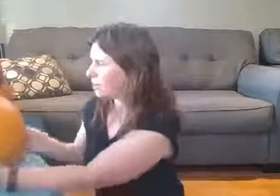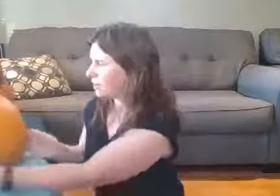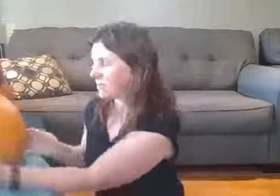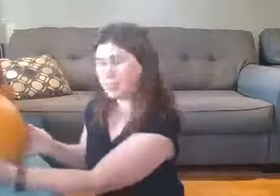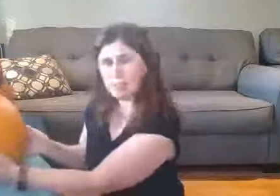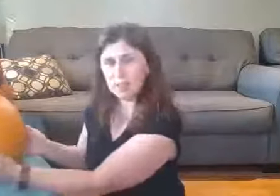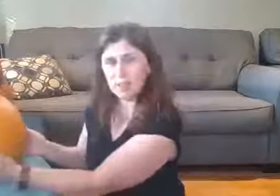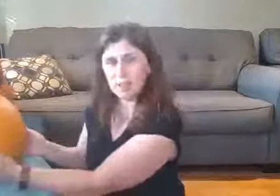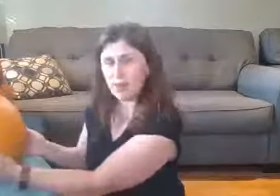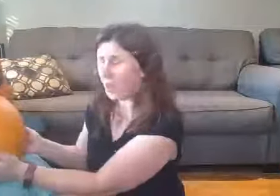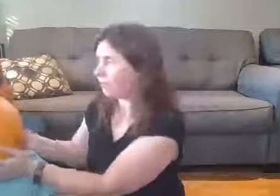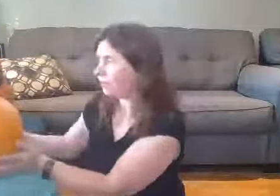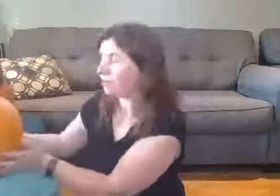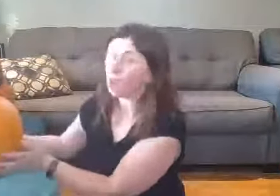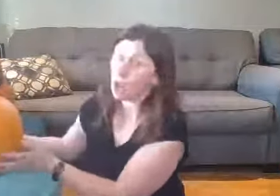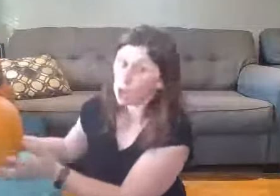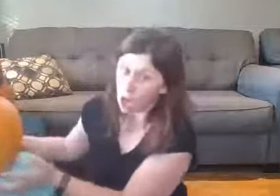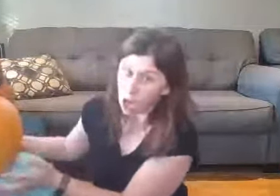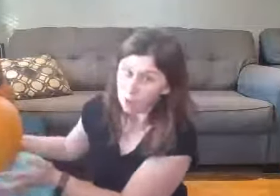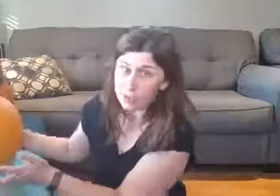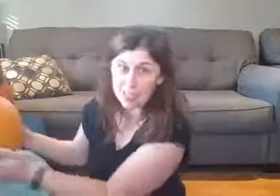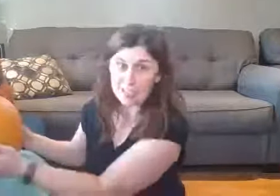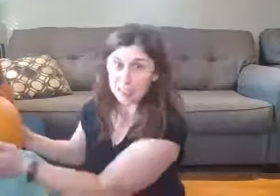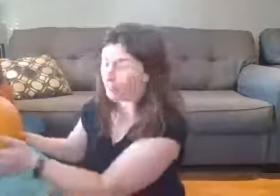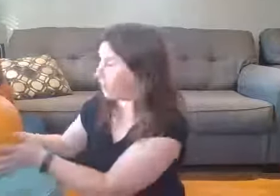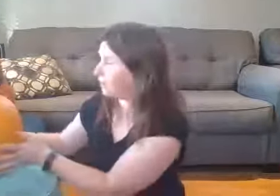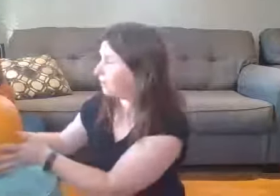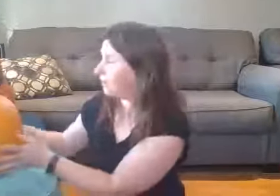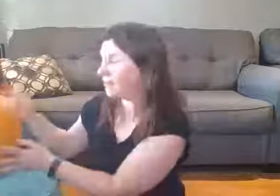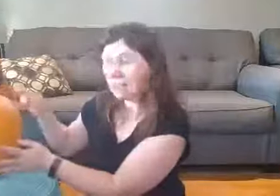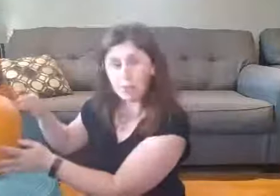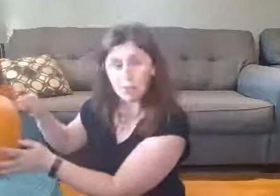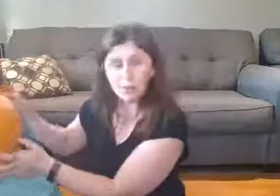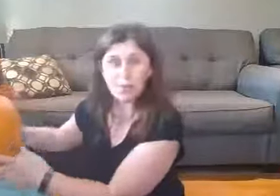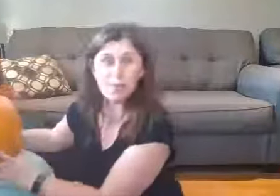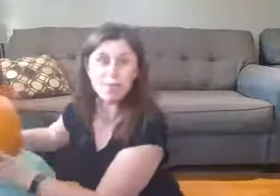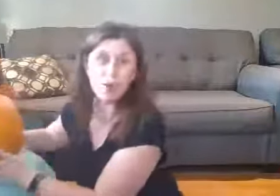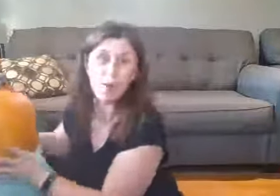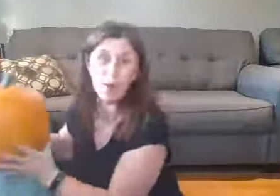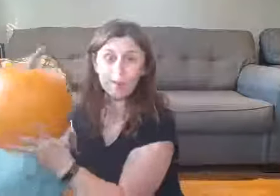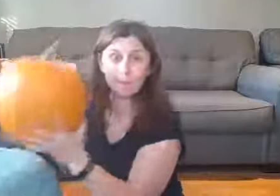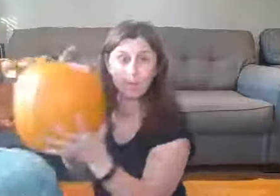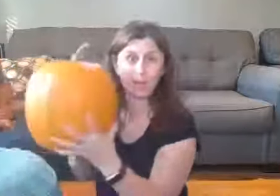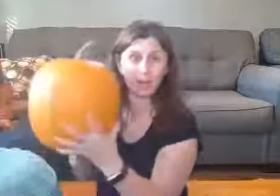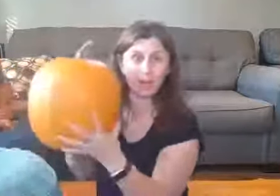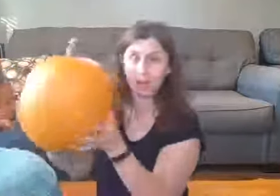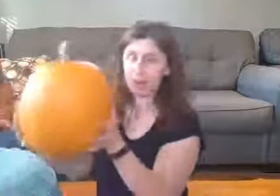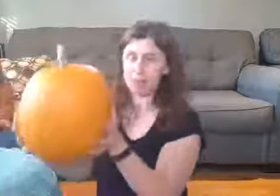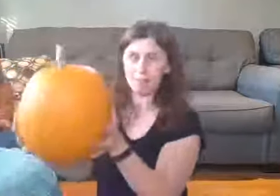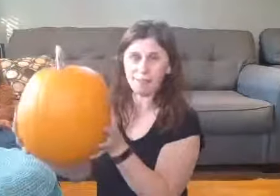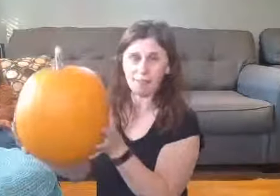amazing that such a little vine, a long, skinny little vine, can grow something so big and heavy.